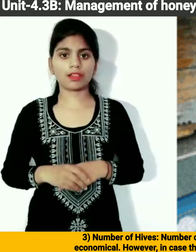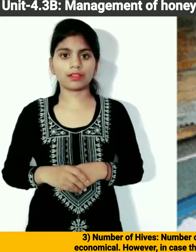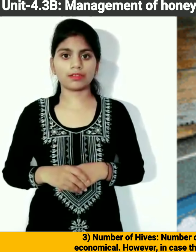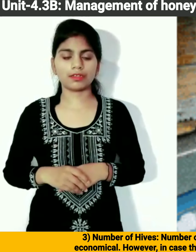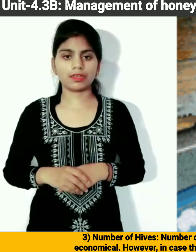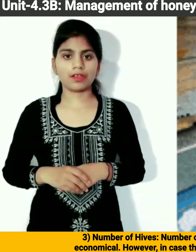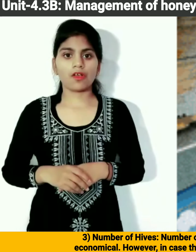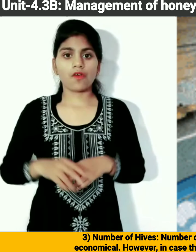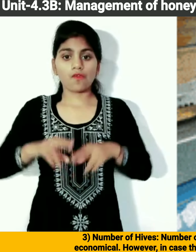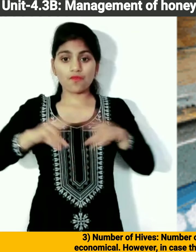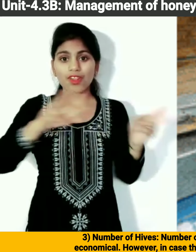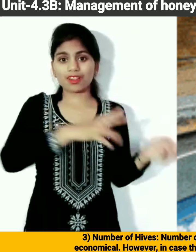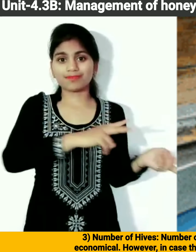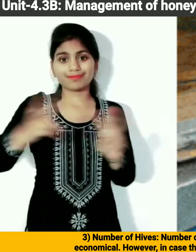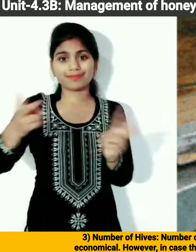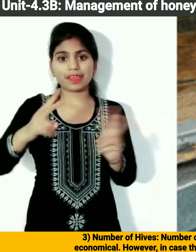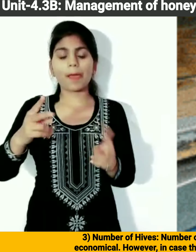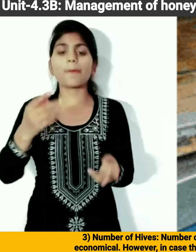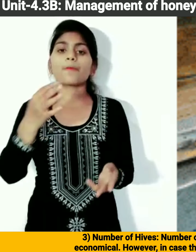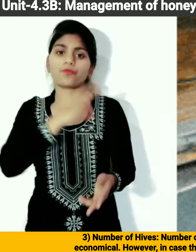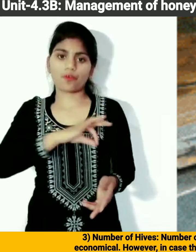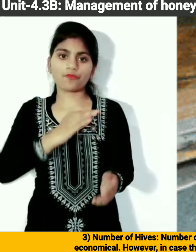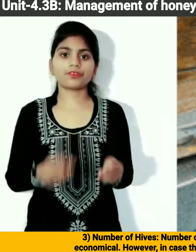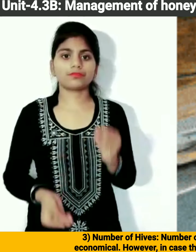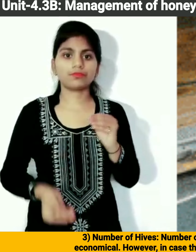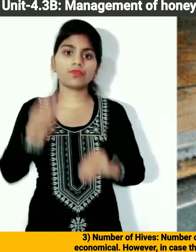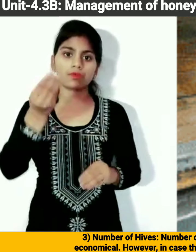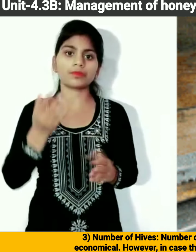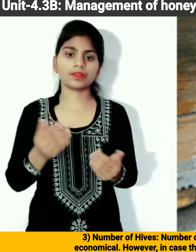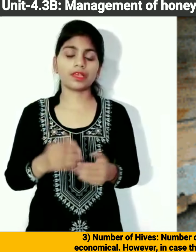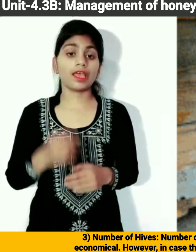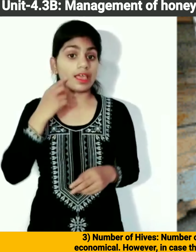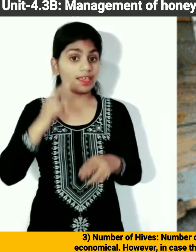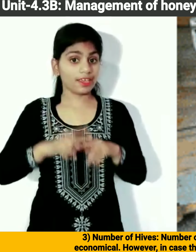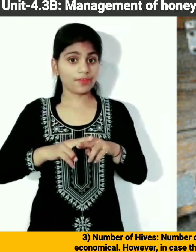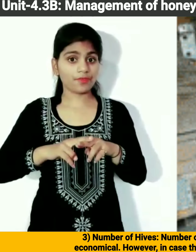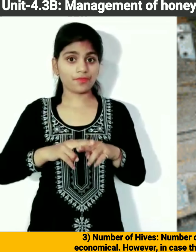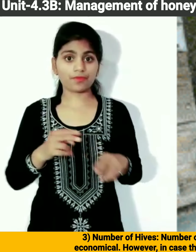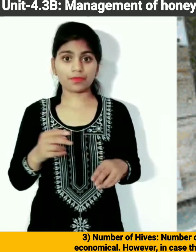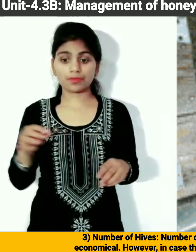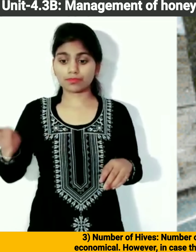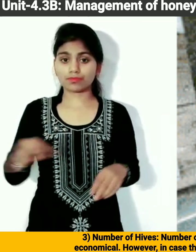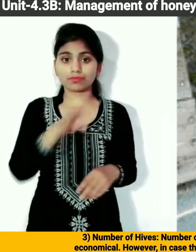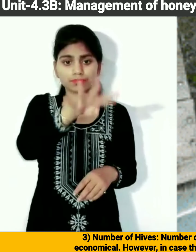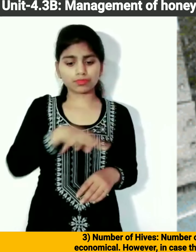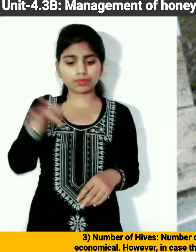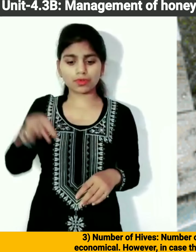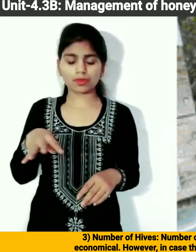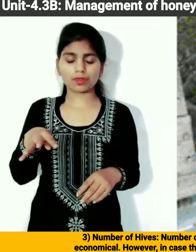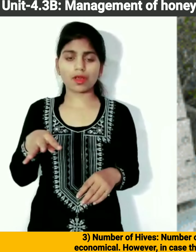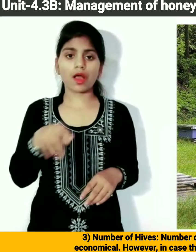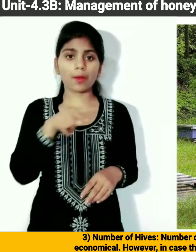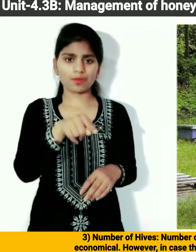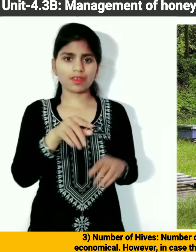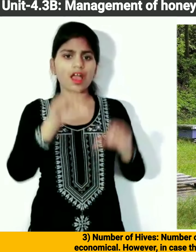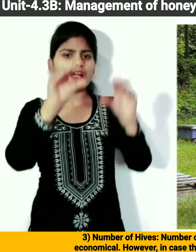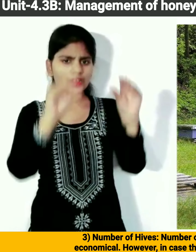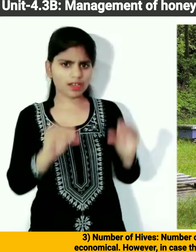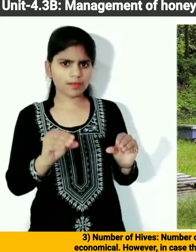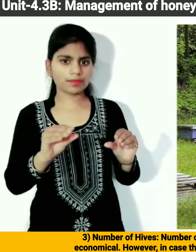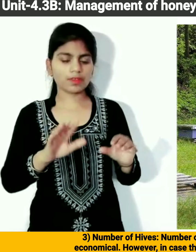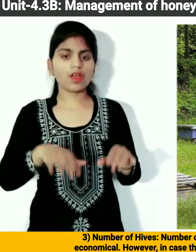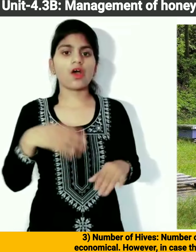However, in case the number of colonies is small and migration at